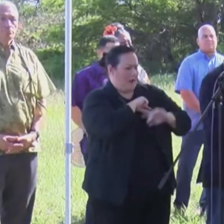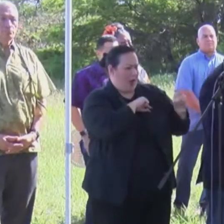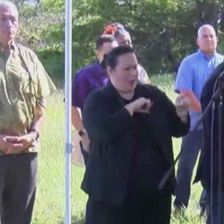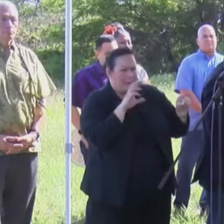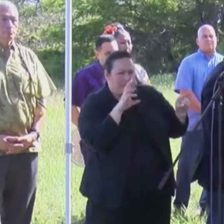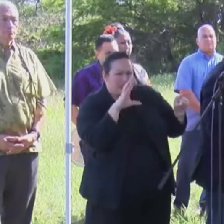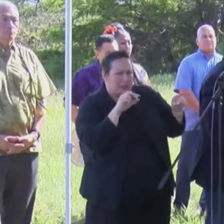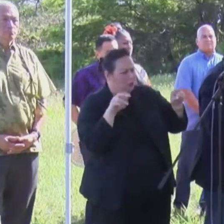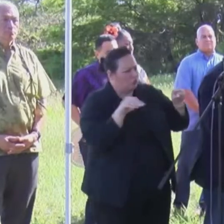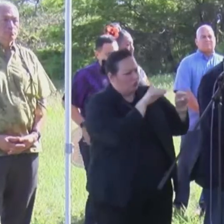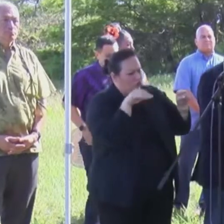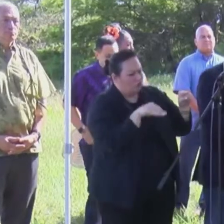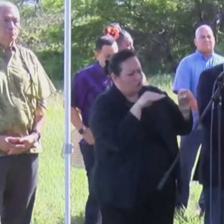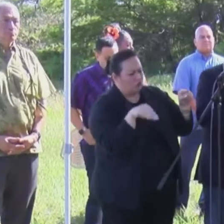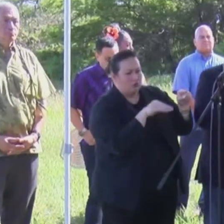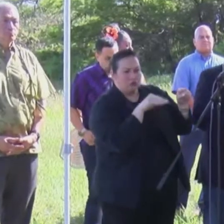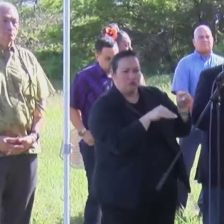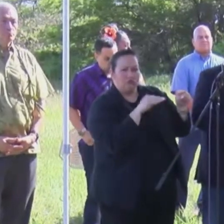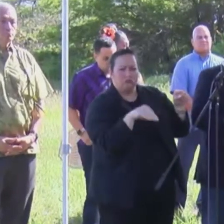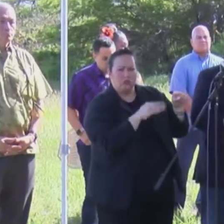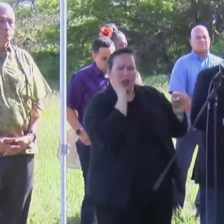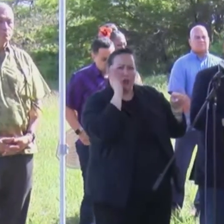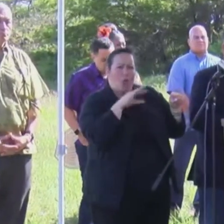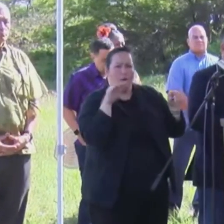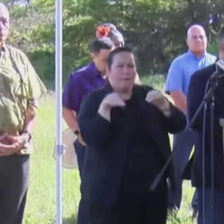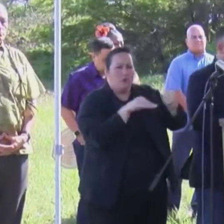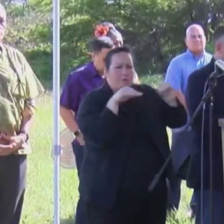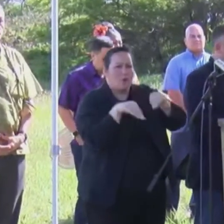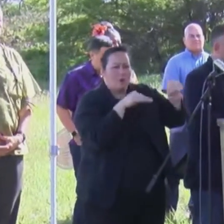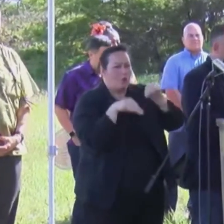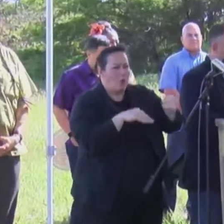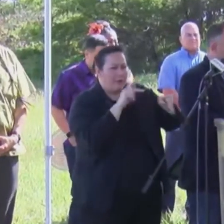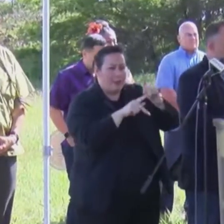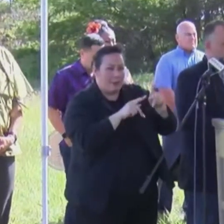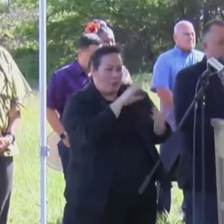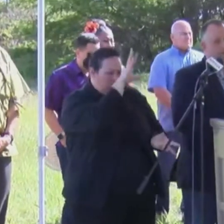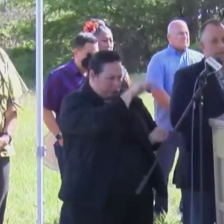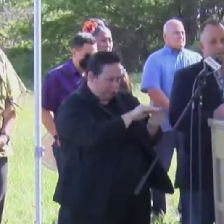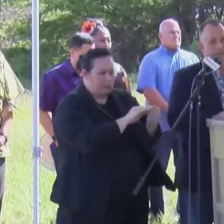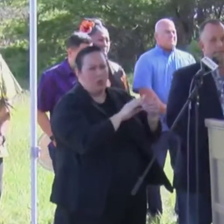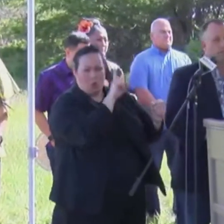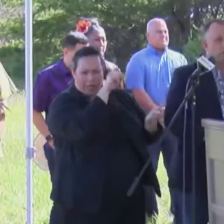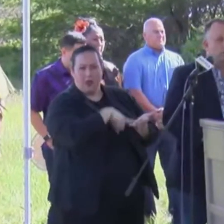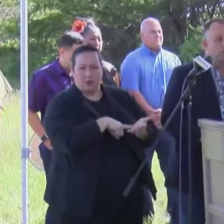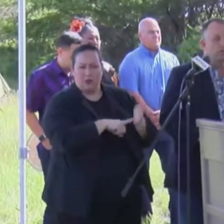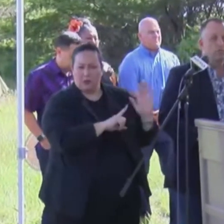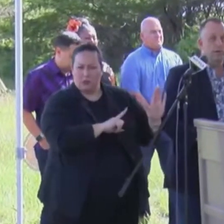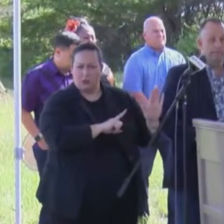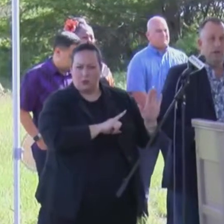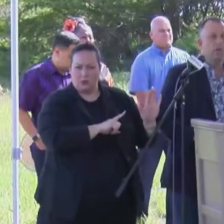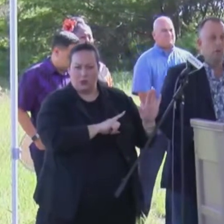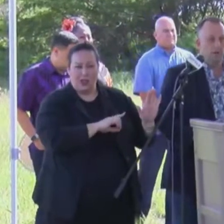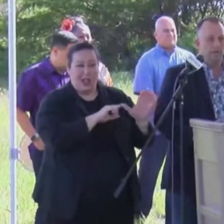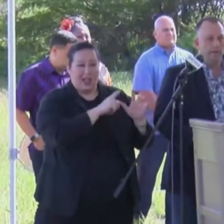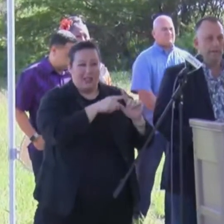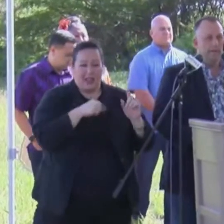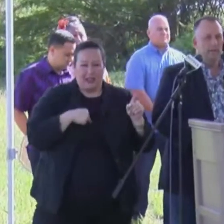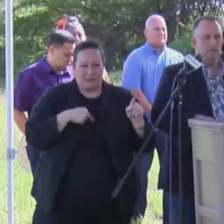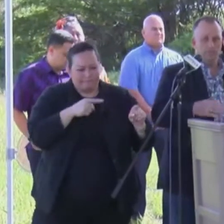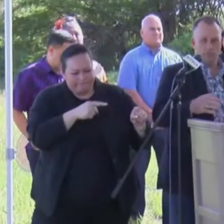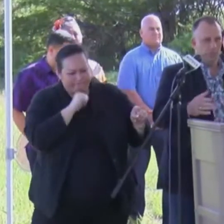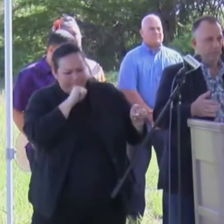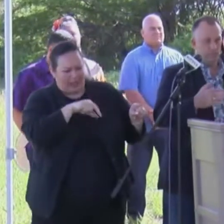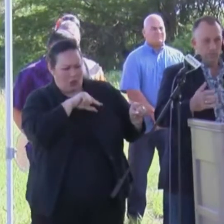and they're moving on the large number of additional people that have reached out. That's the 1,000 number. And then those who have not